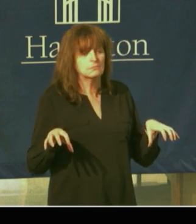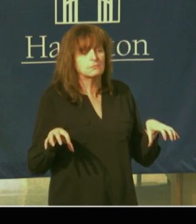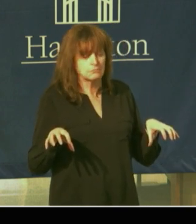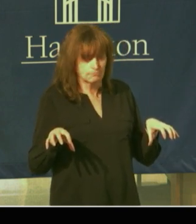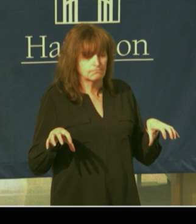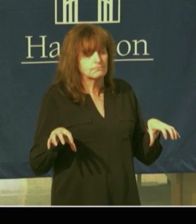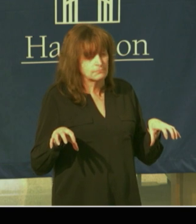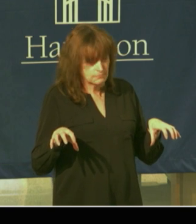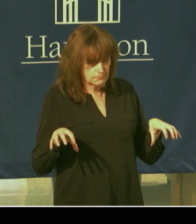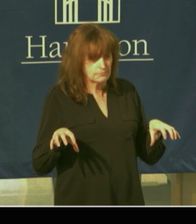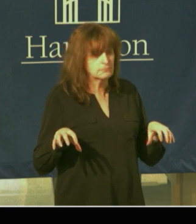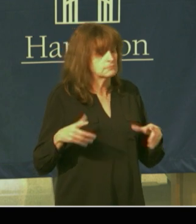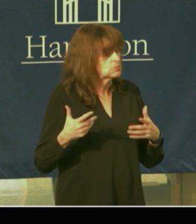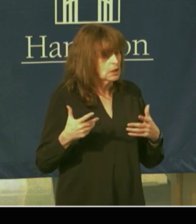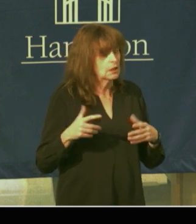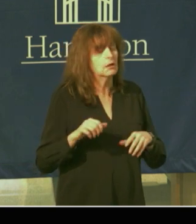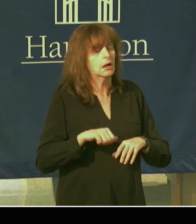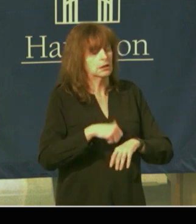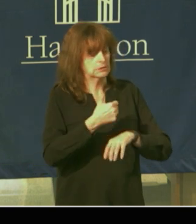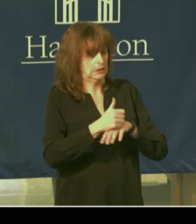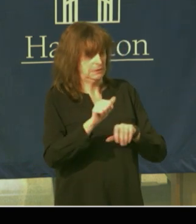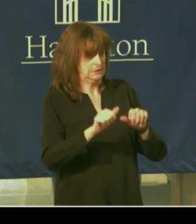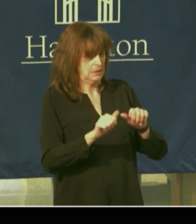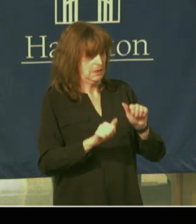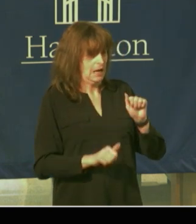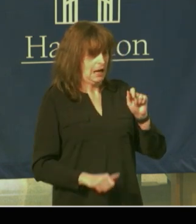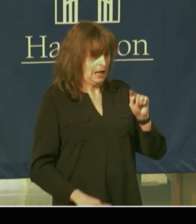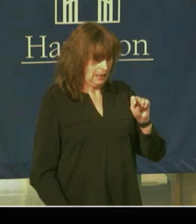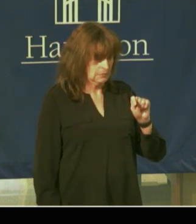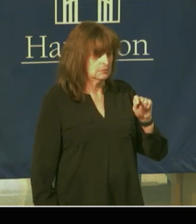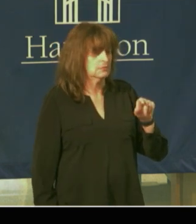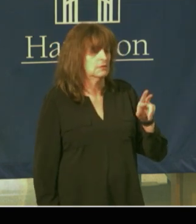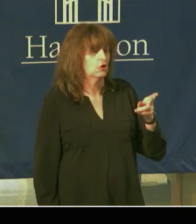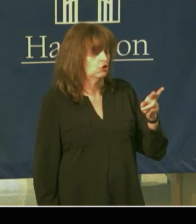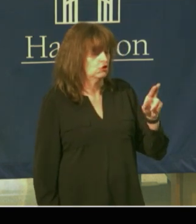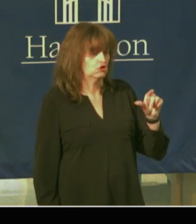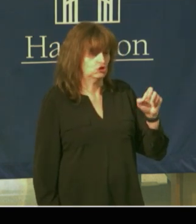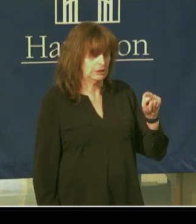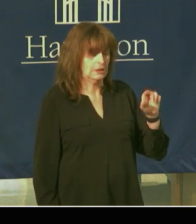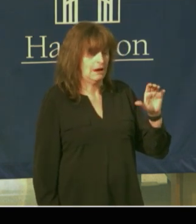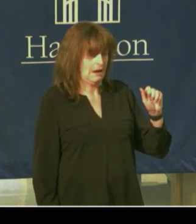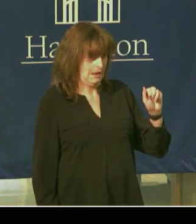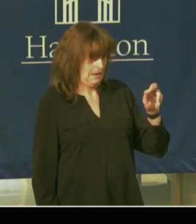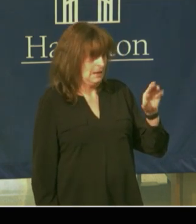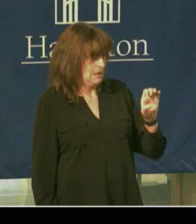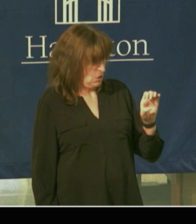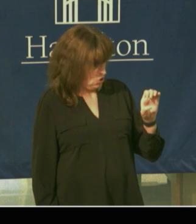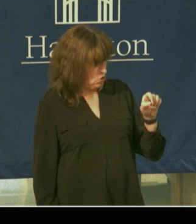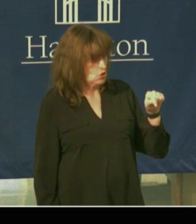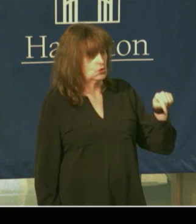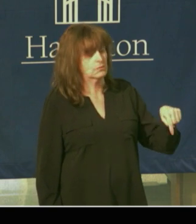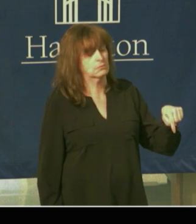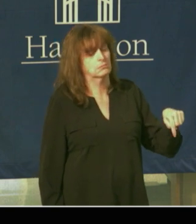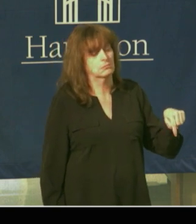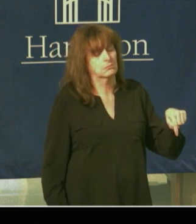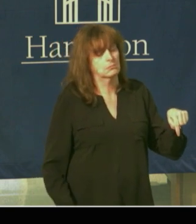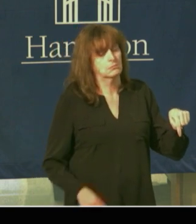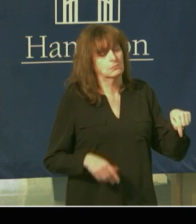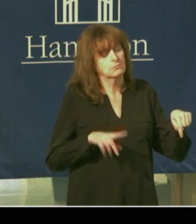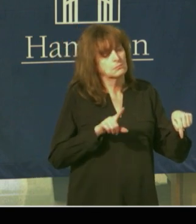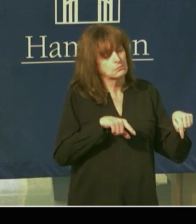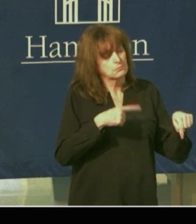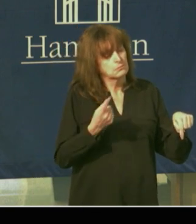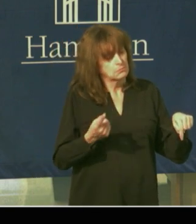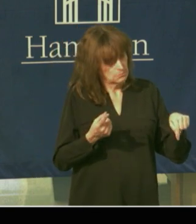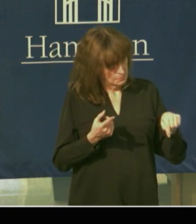week, again, with partnership with the wonderful primary care community in the city and with the